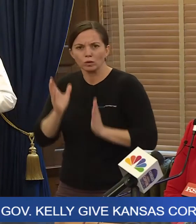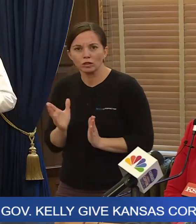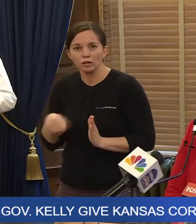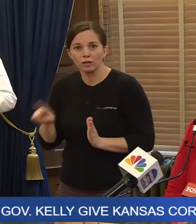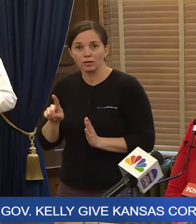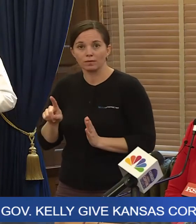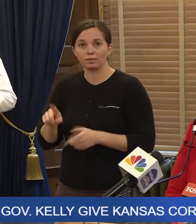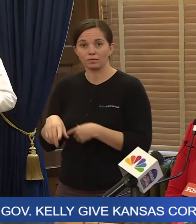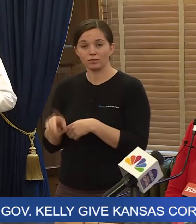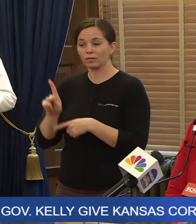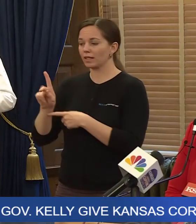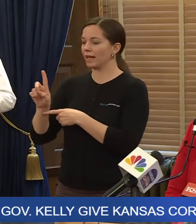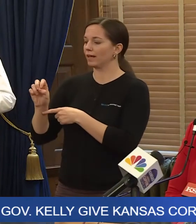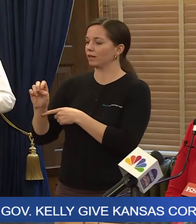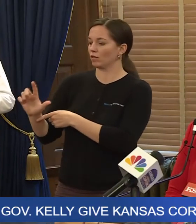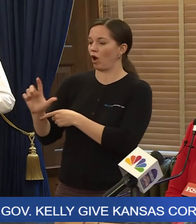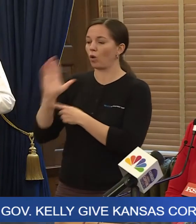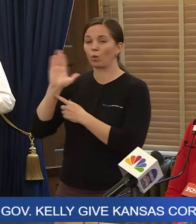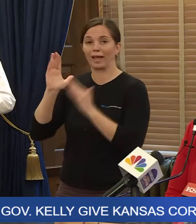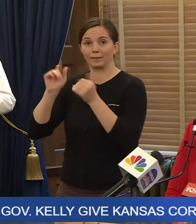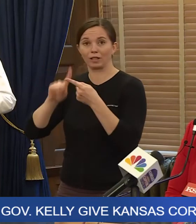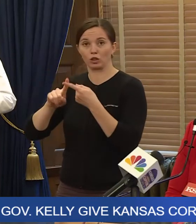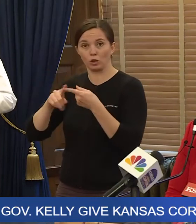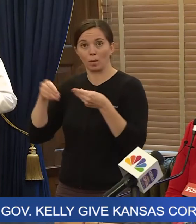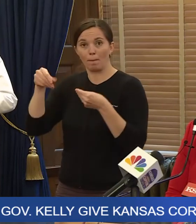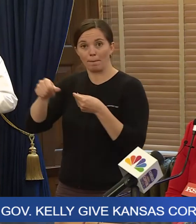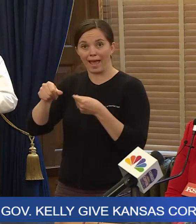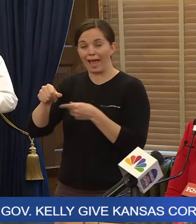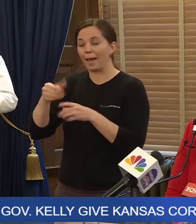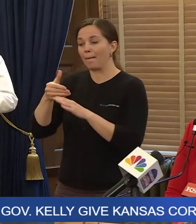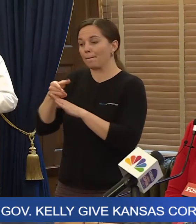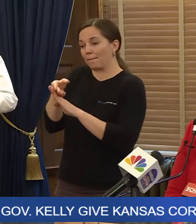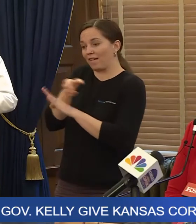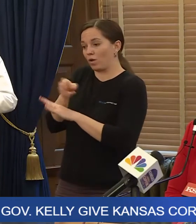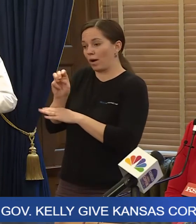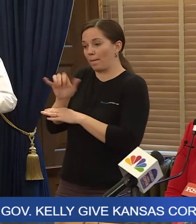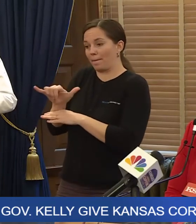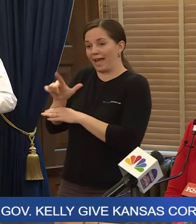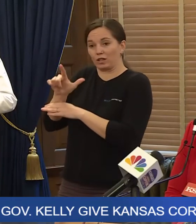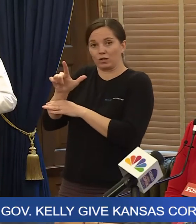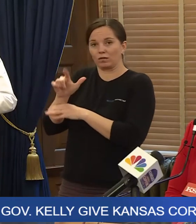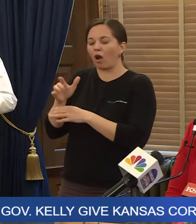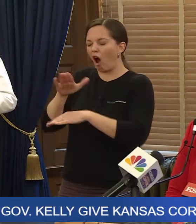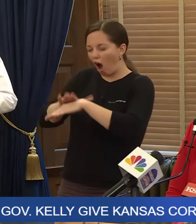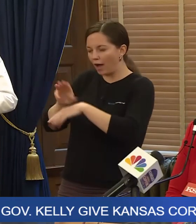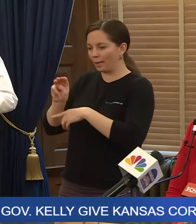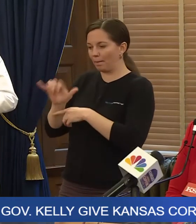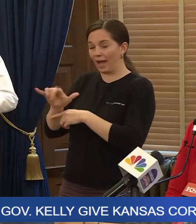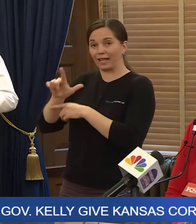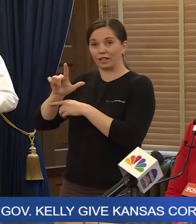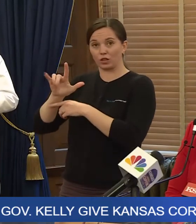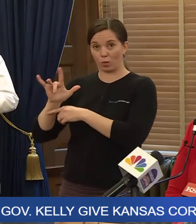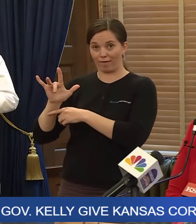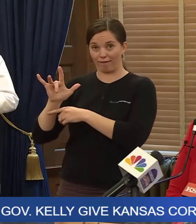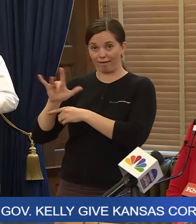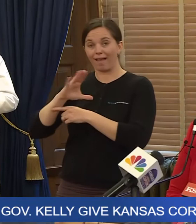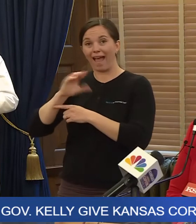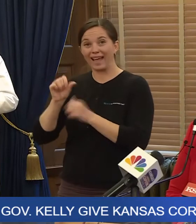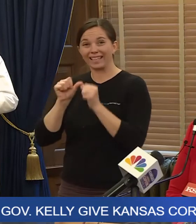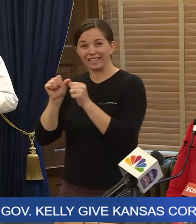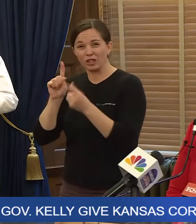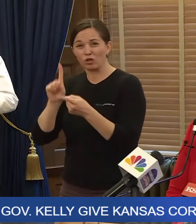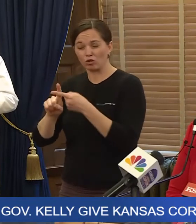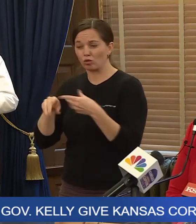KDOL expects to begin paying PUA benefits by May 25th, with continued enhancements made to the program as the development